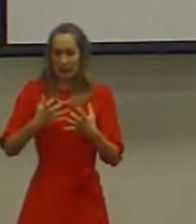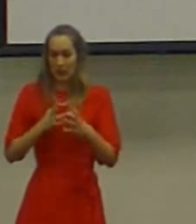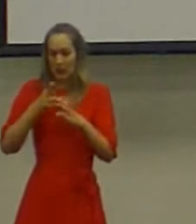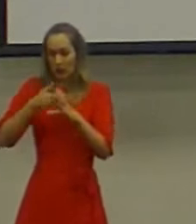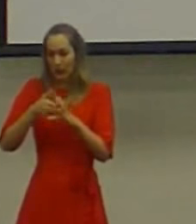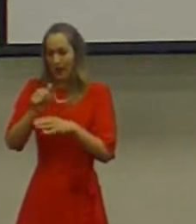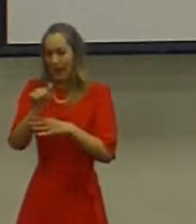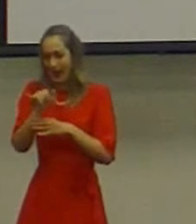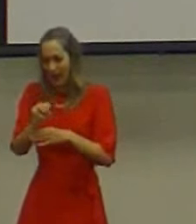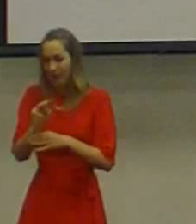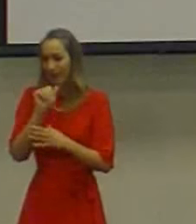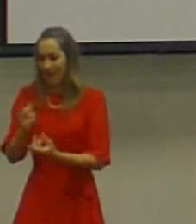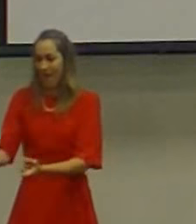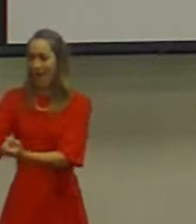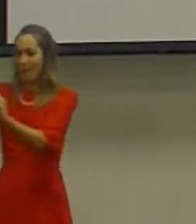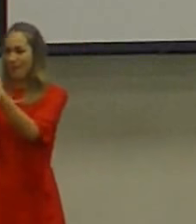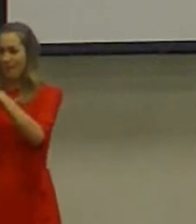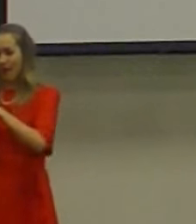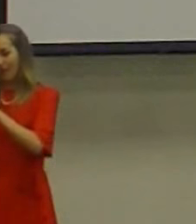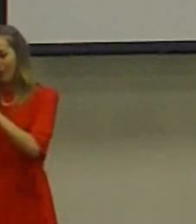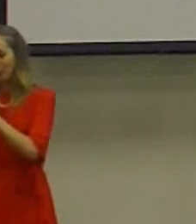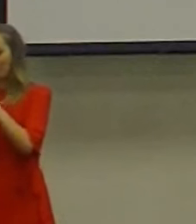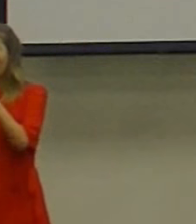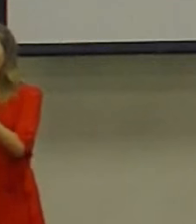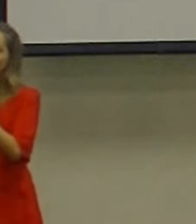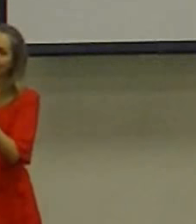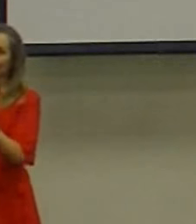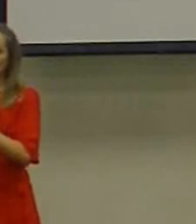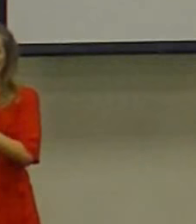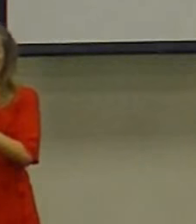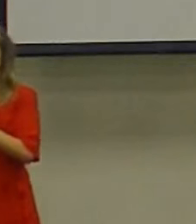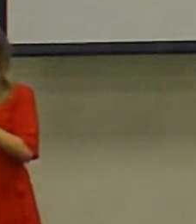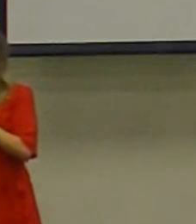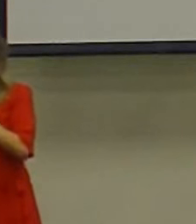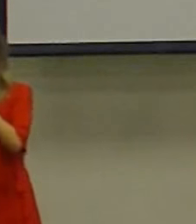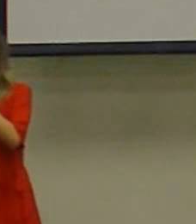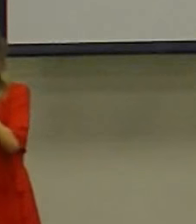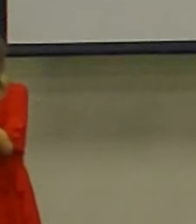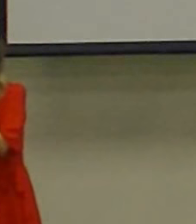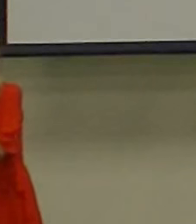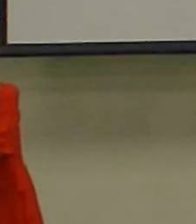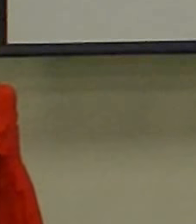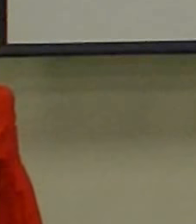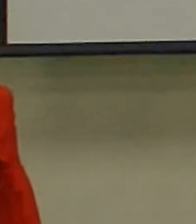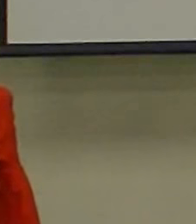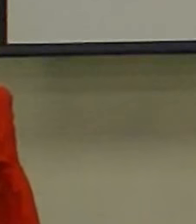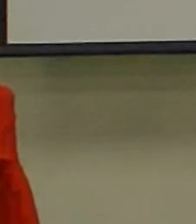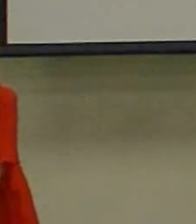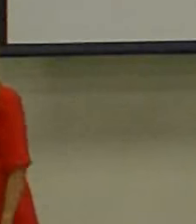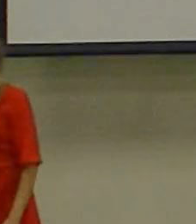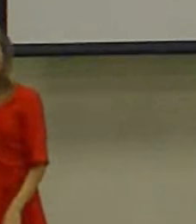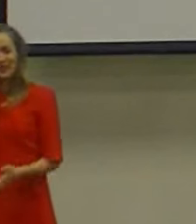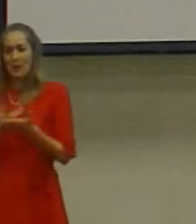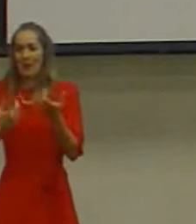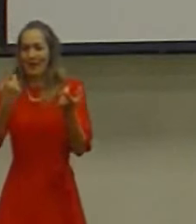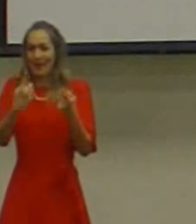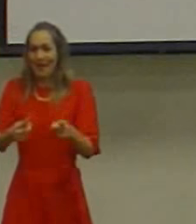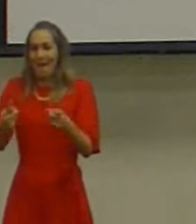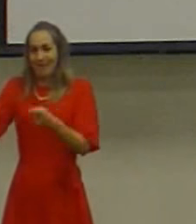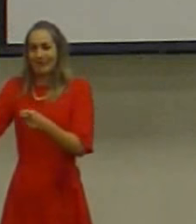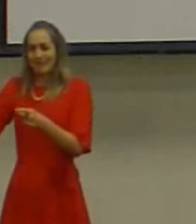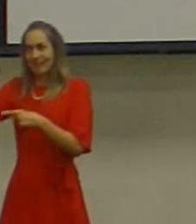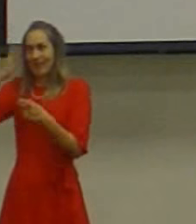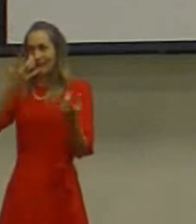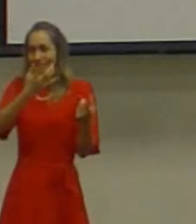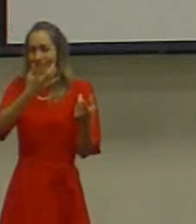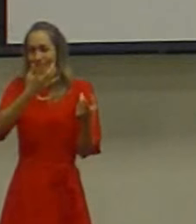the 3, but you get the point. But yeah, looking at what God has done and all that, it's